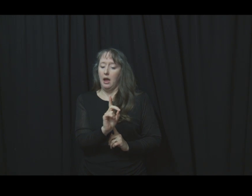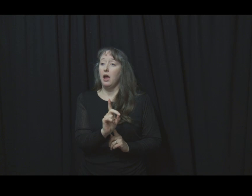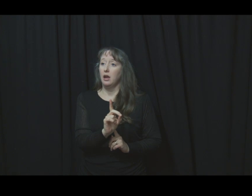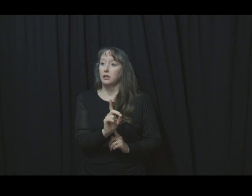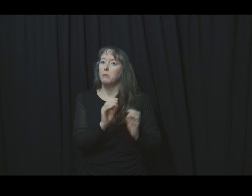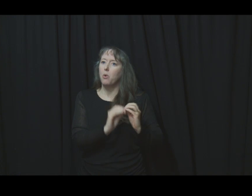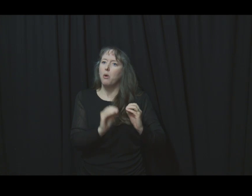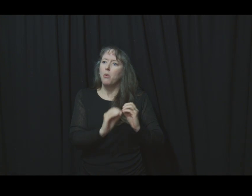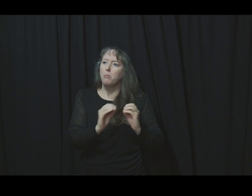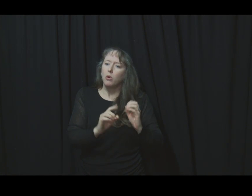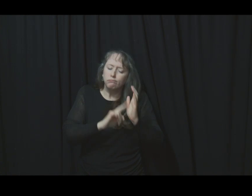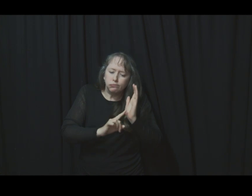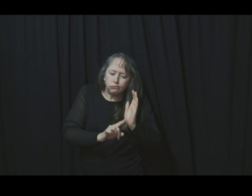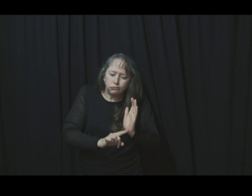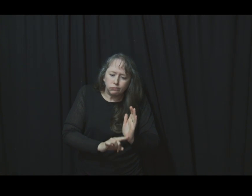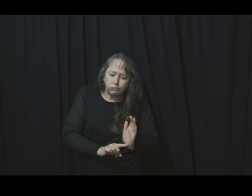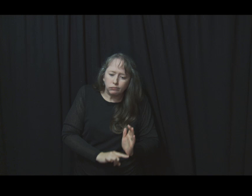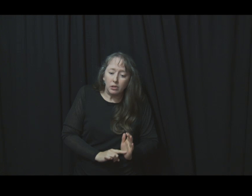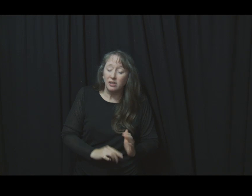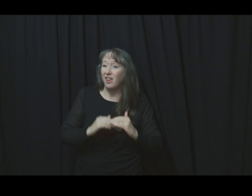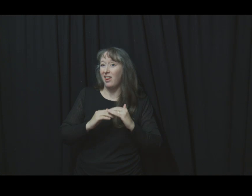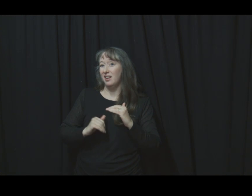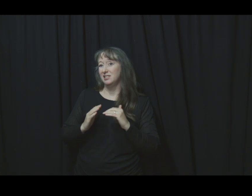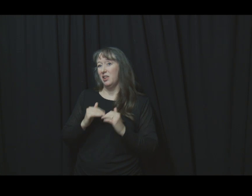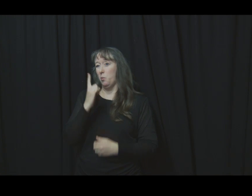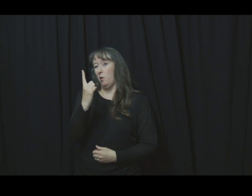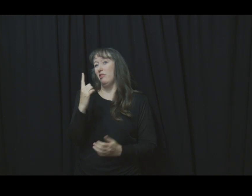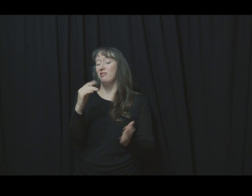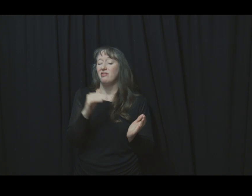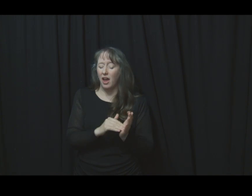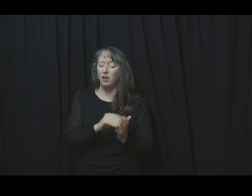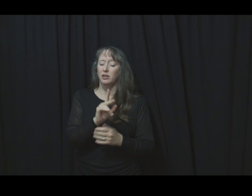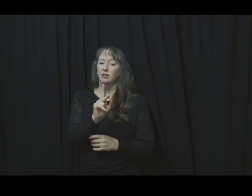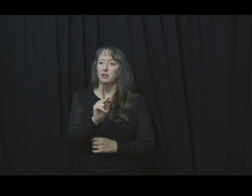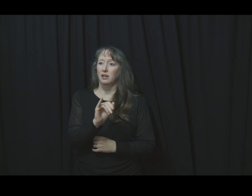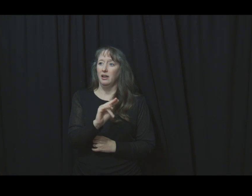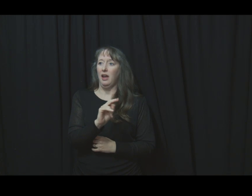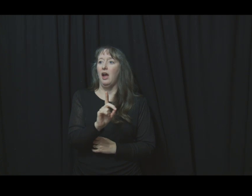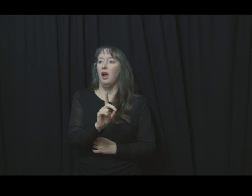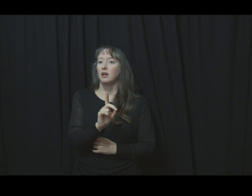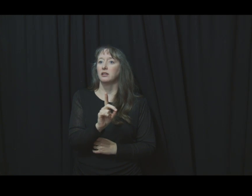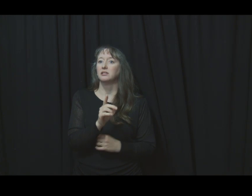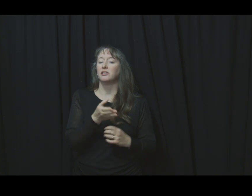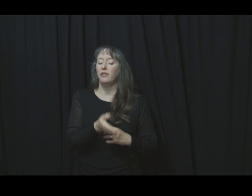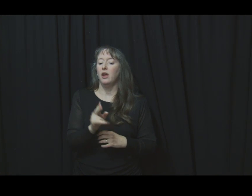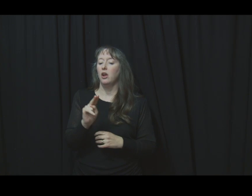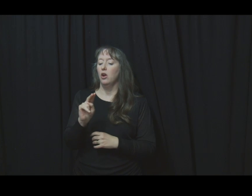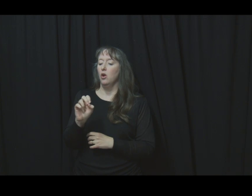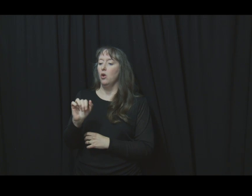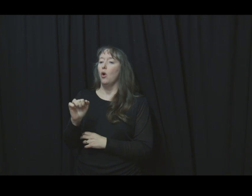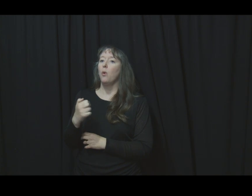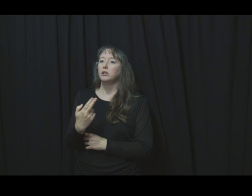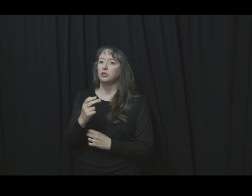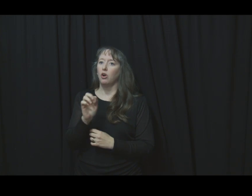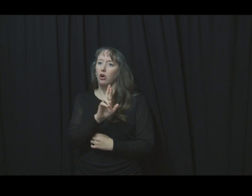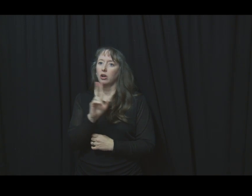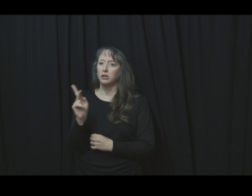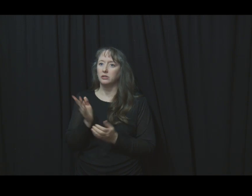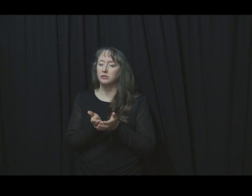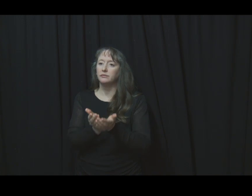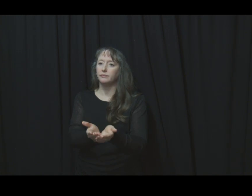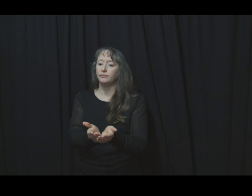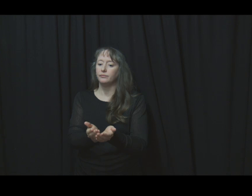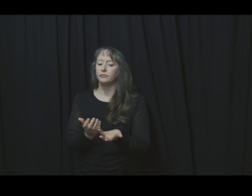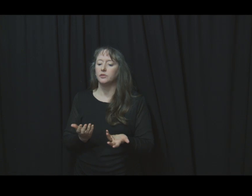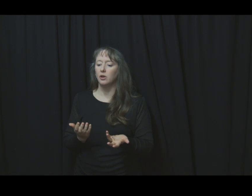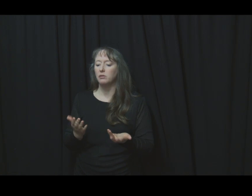they have predicted probably less than actually 1,000 kinds were on Noah's Ark. which means just over 2,000 animals, and the average size of a land animal is